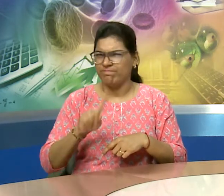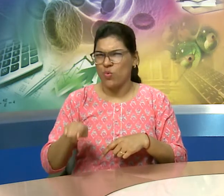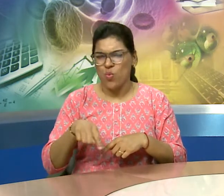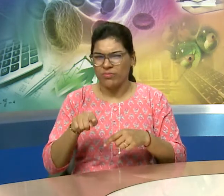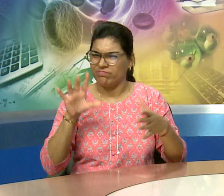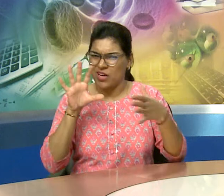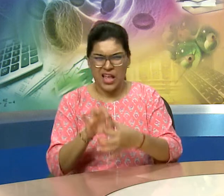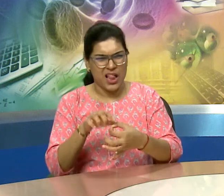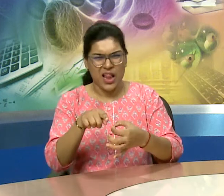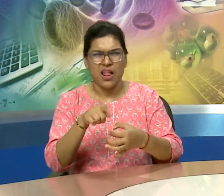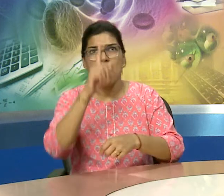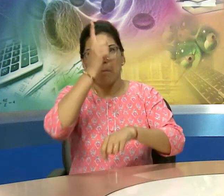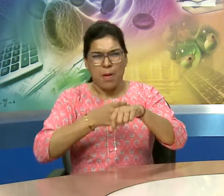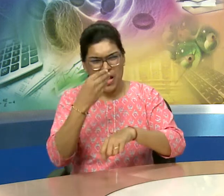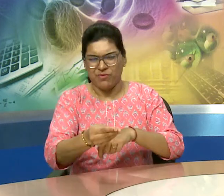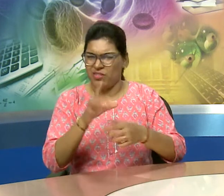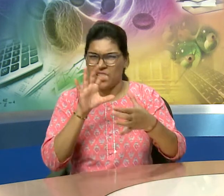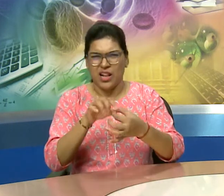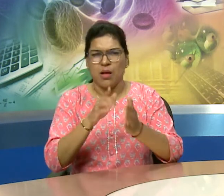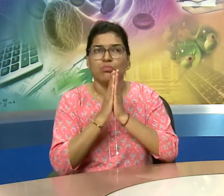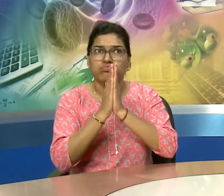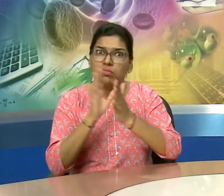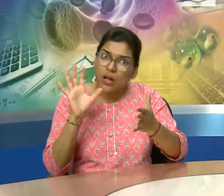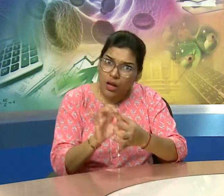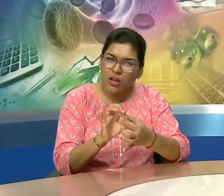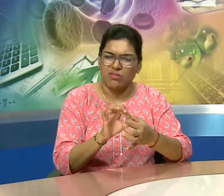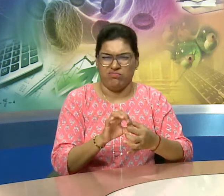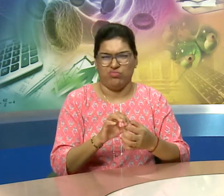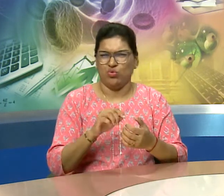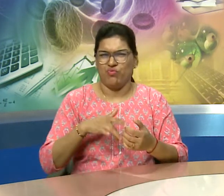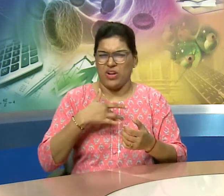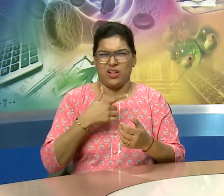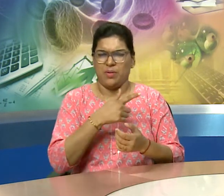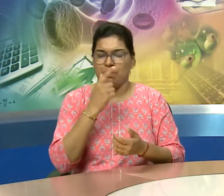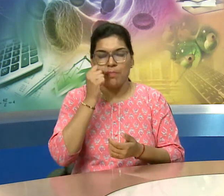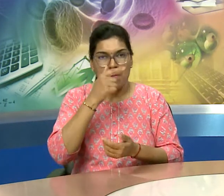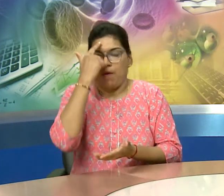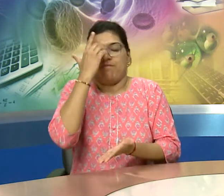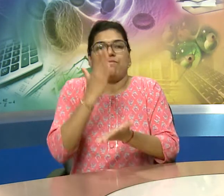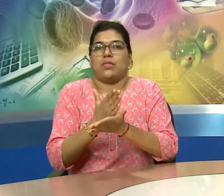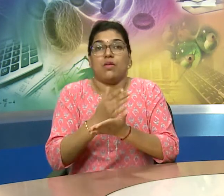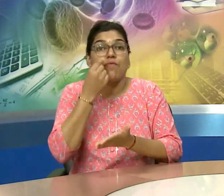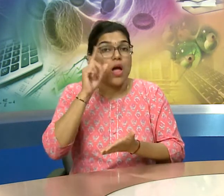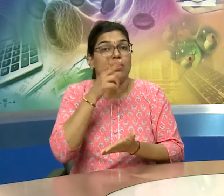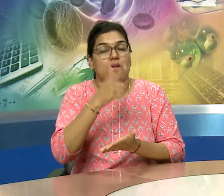and he doubted everything, especially the claims of religion.